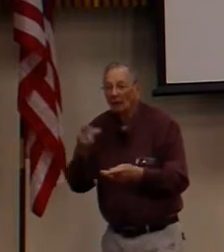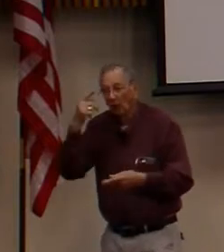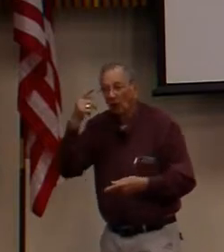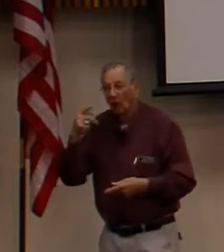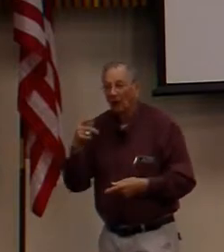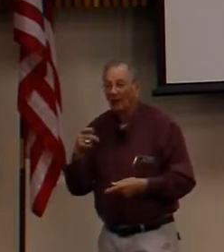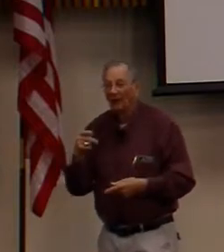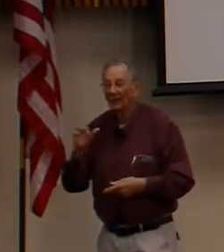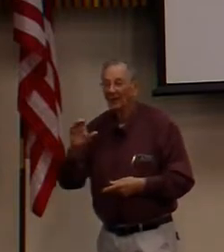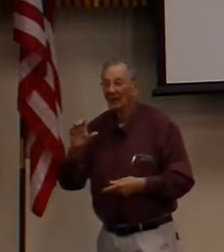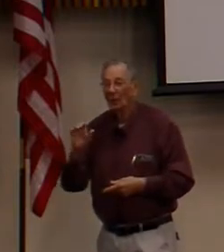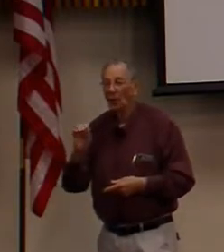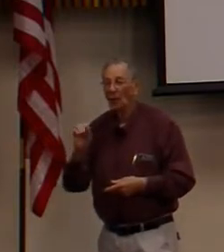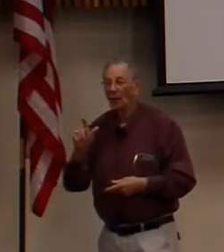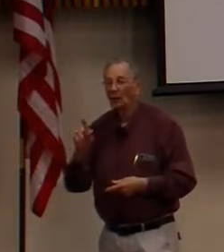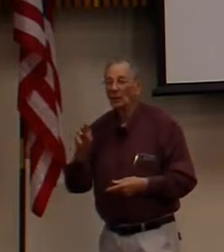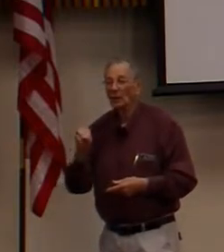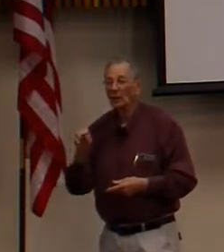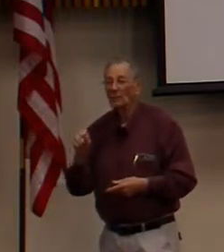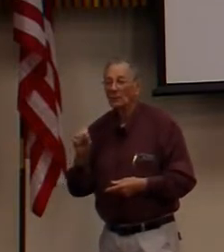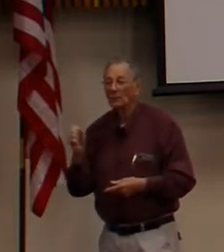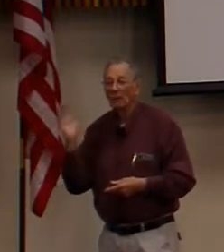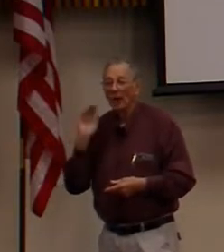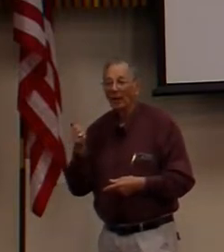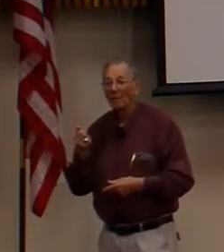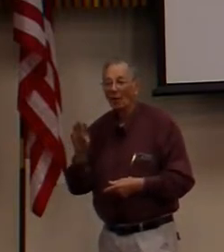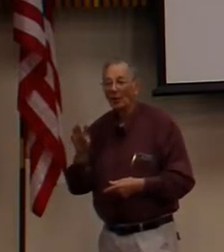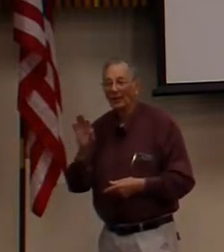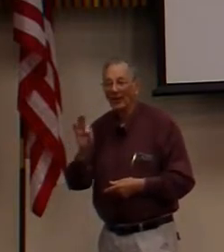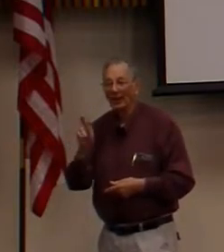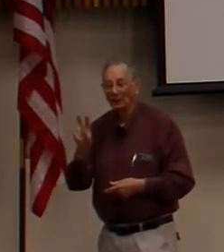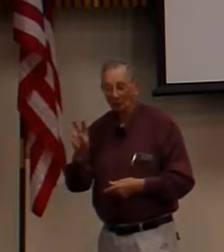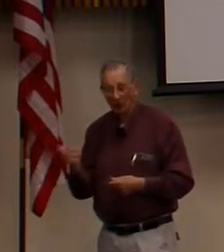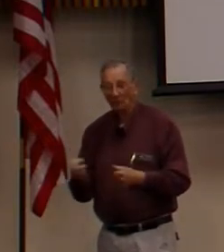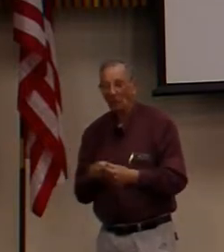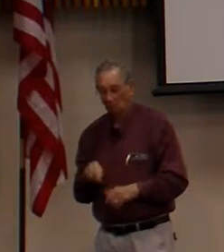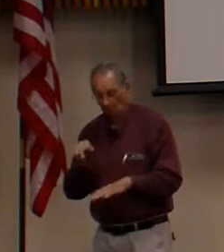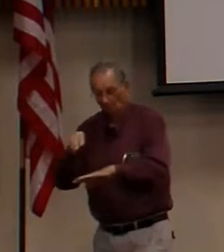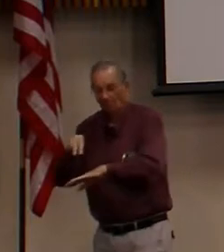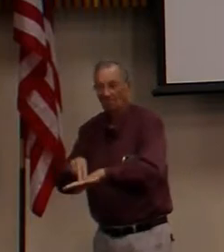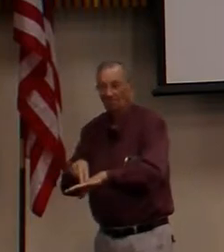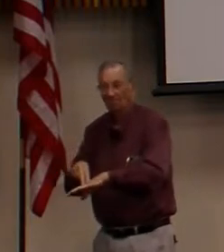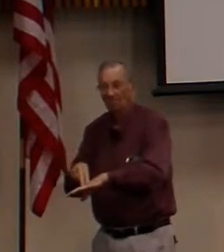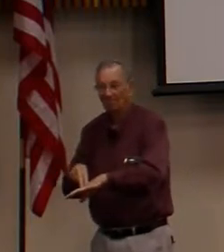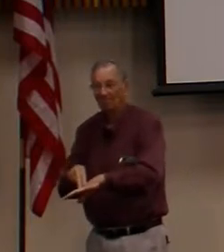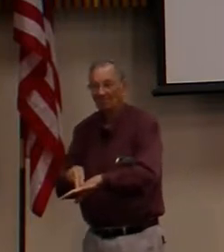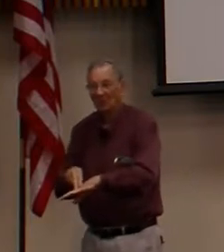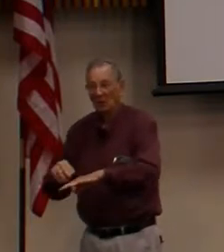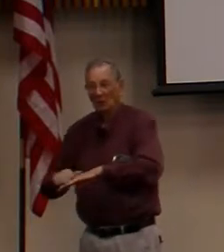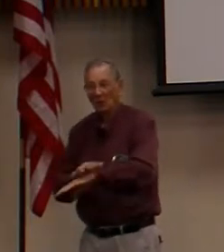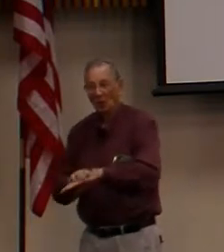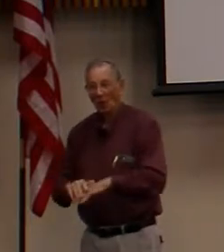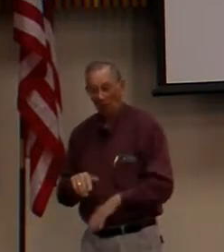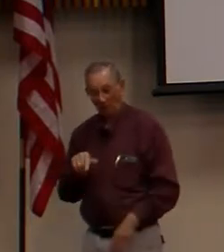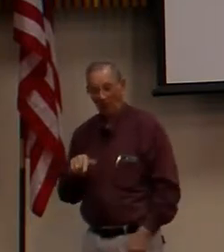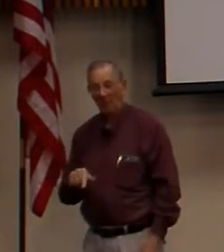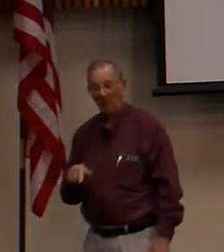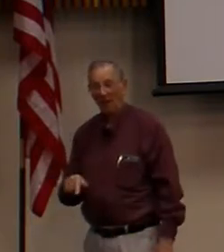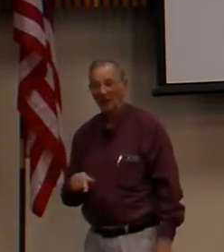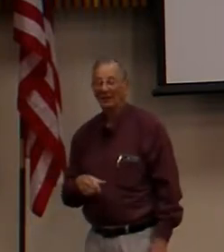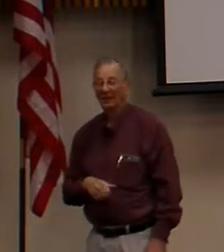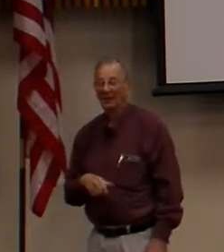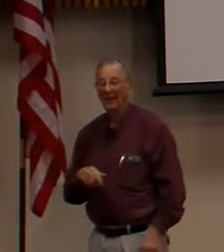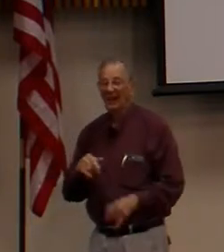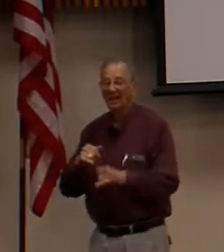in the New World back in 1492. He first stepped foot on the shores of La Hispaniola,